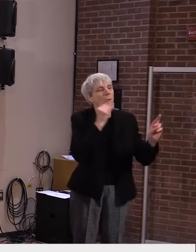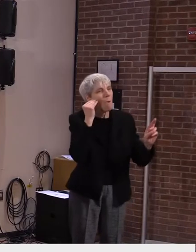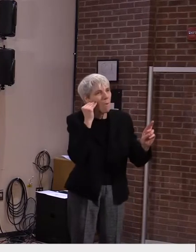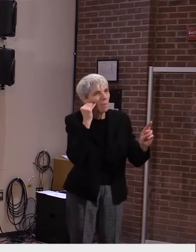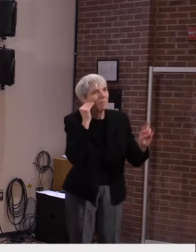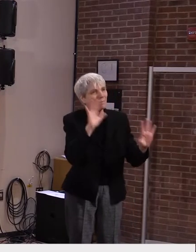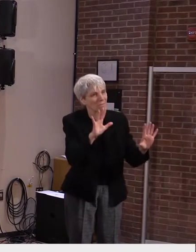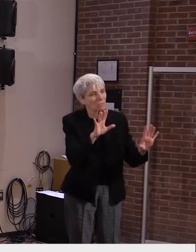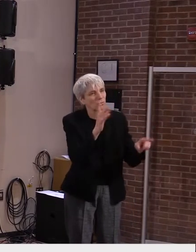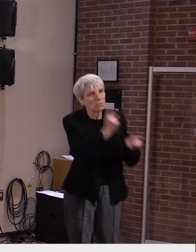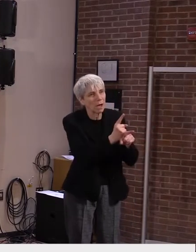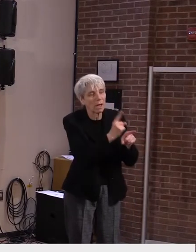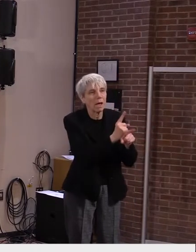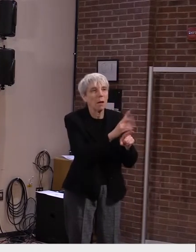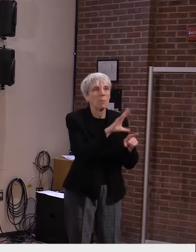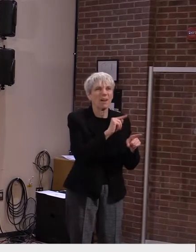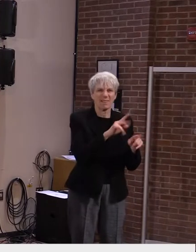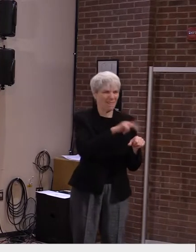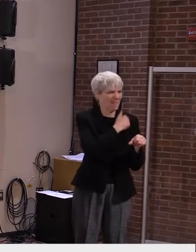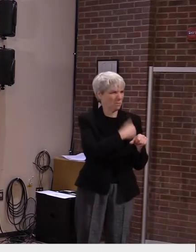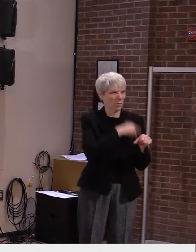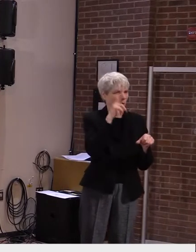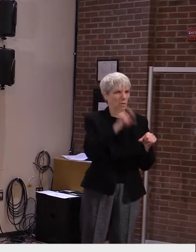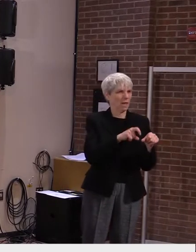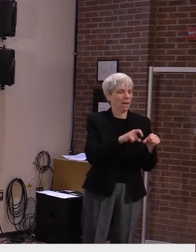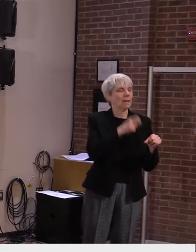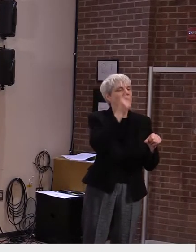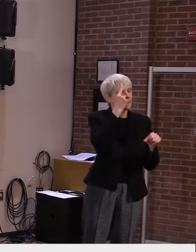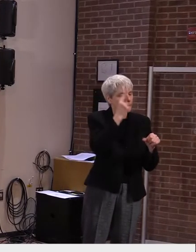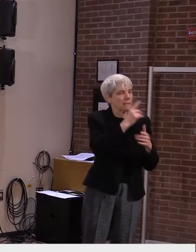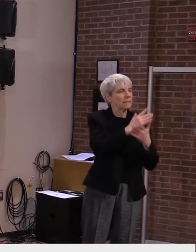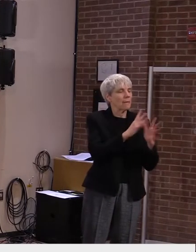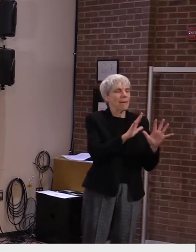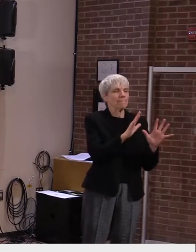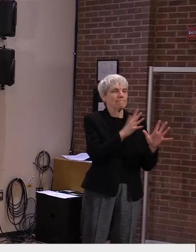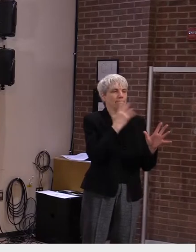can't be moved because there's other treatment issues that have to be